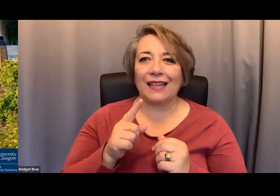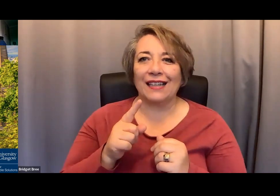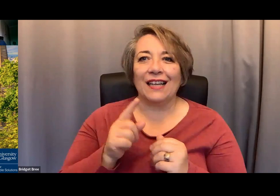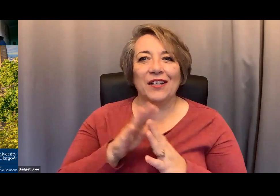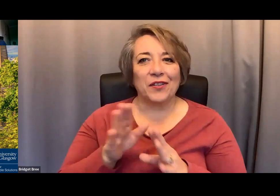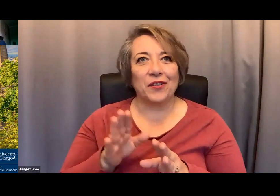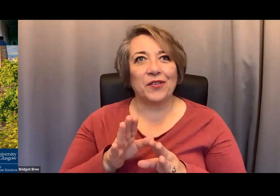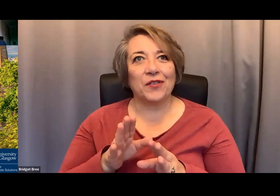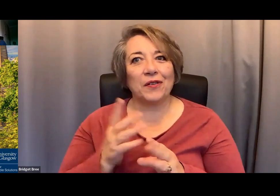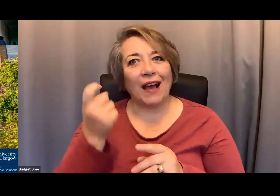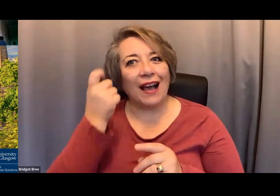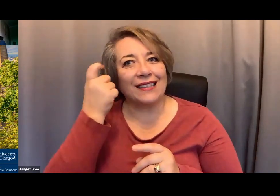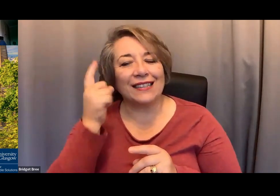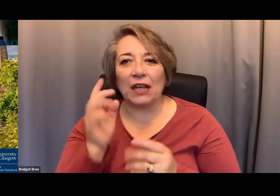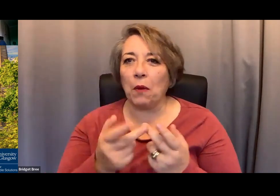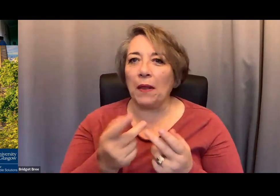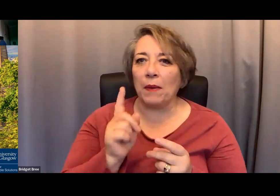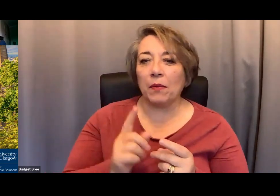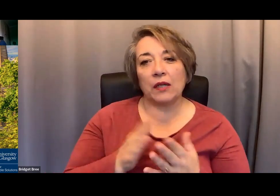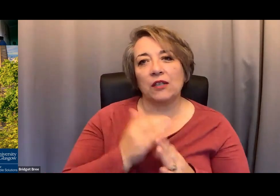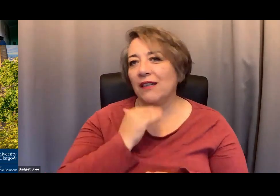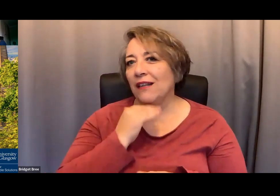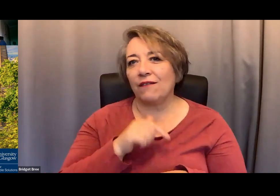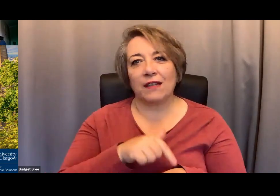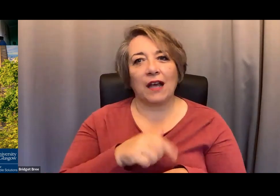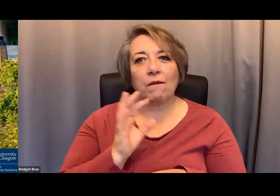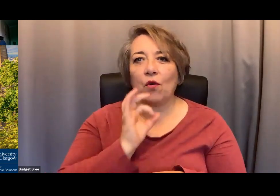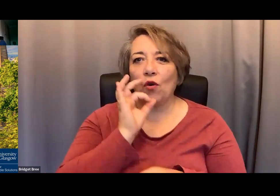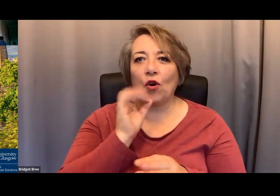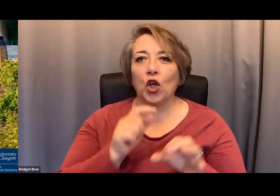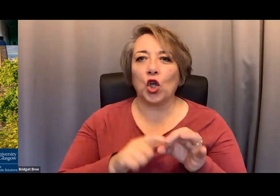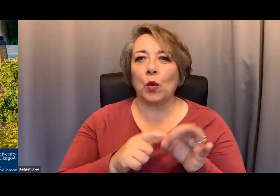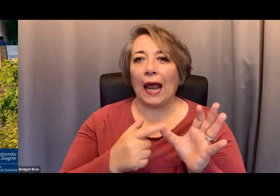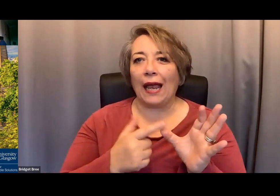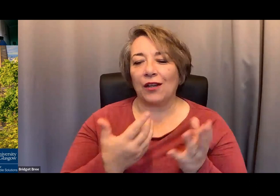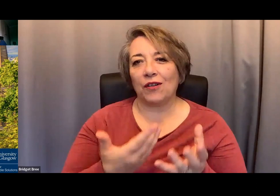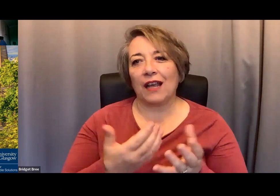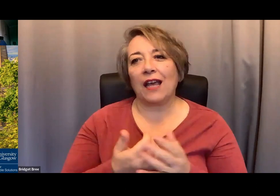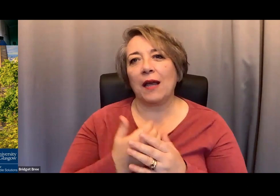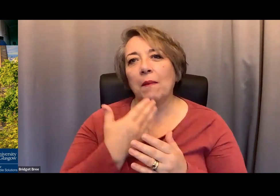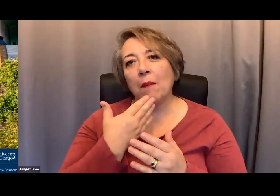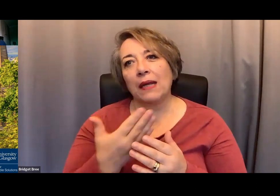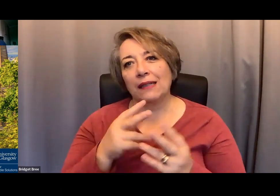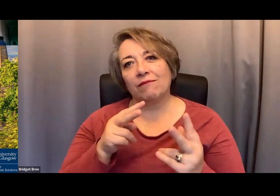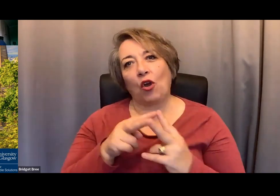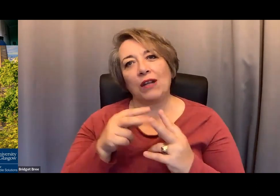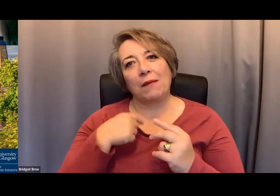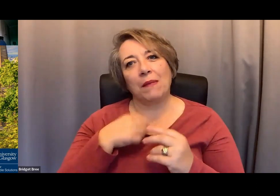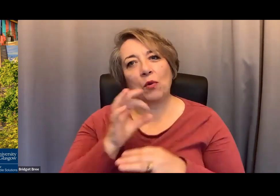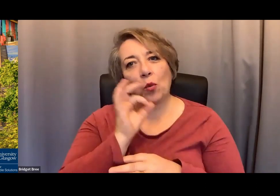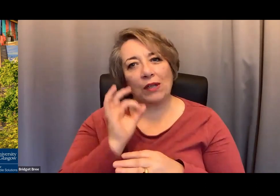getting on with as well. I know we don't have time for Q&A today, but please do feel free to get in touch with any questions that you might have. Thanks very